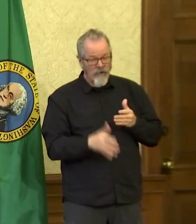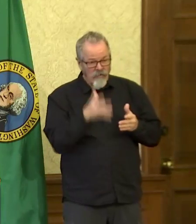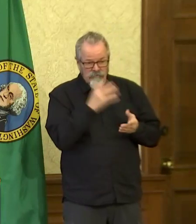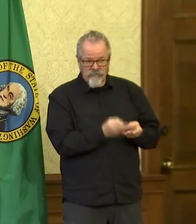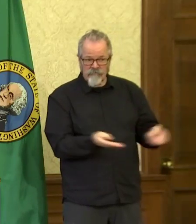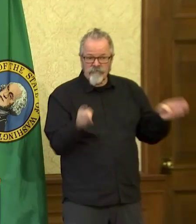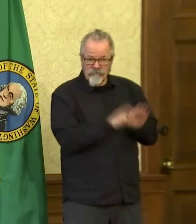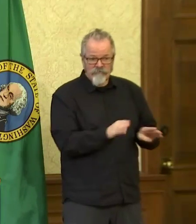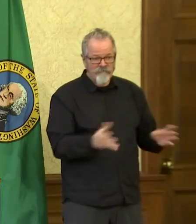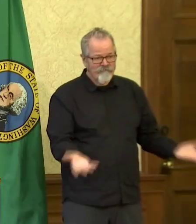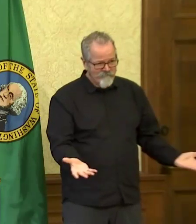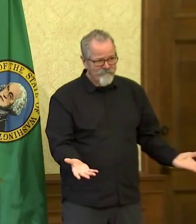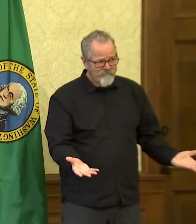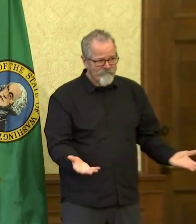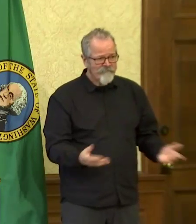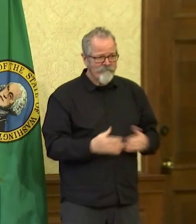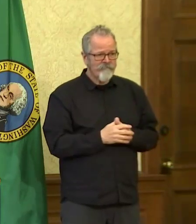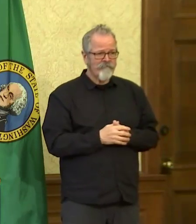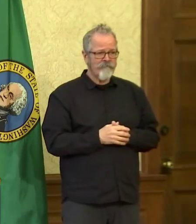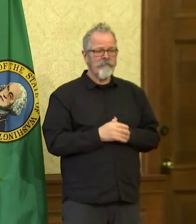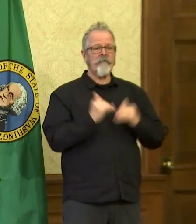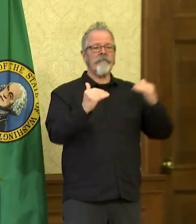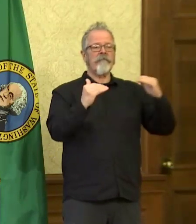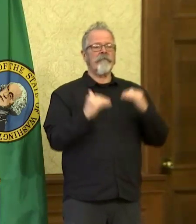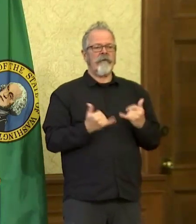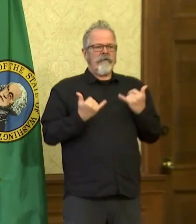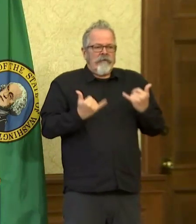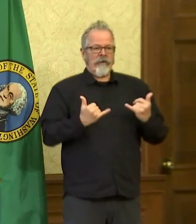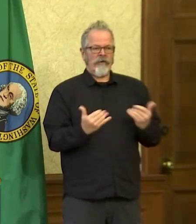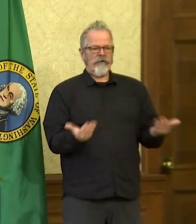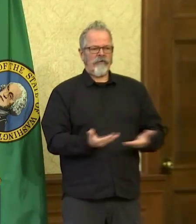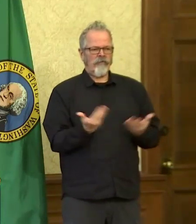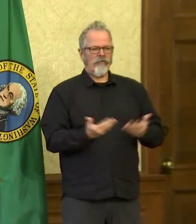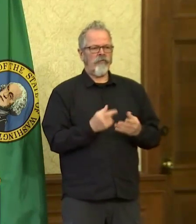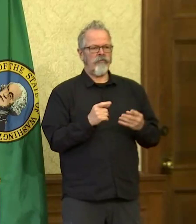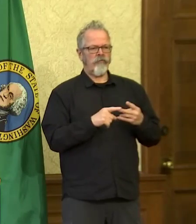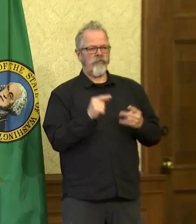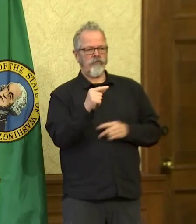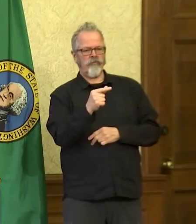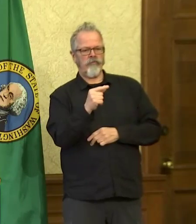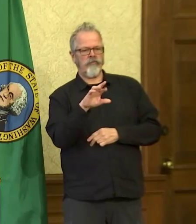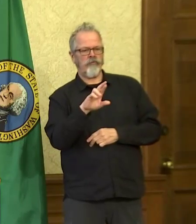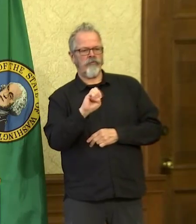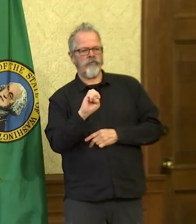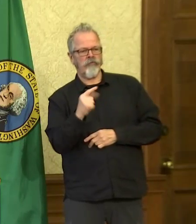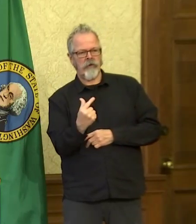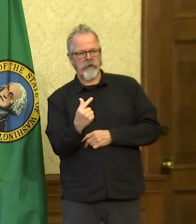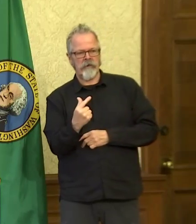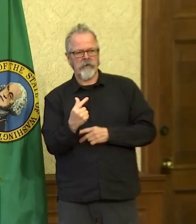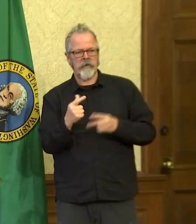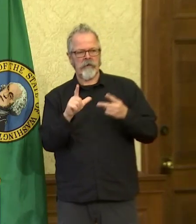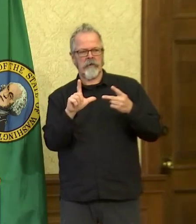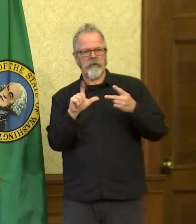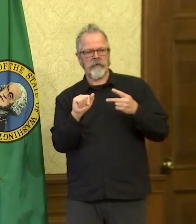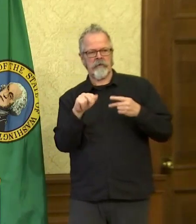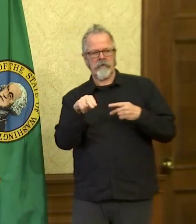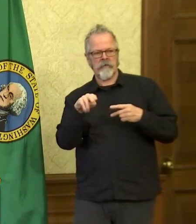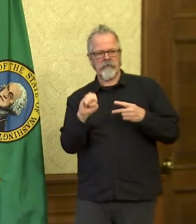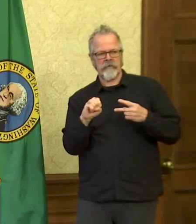Thank you, Governor. Good morning to everybody. You did a fantastic job of laying out the plan, Governor, so thank you for doing